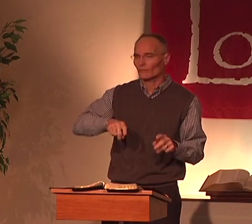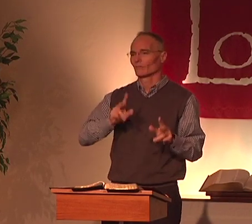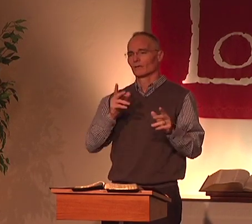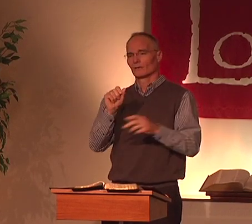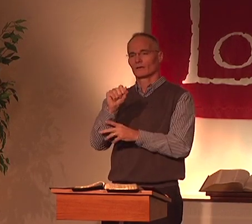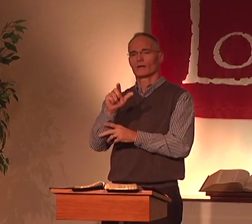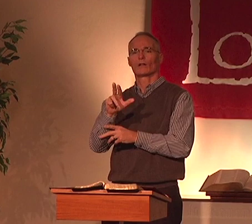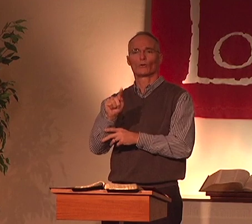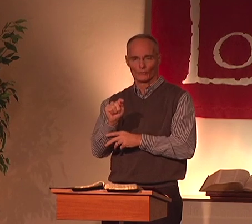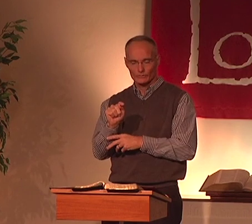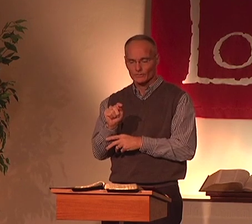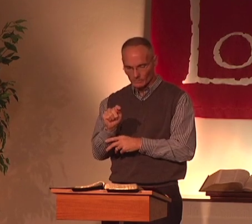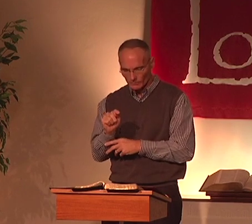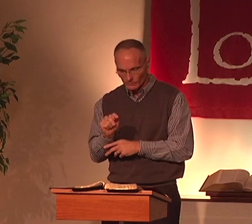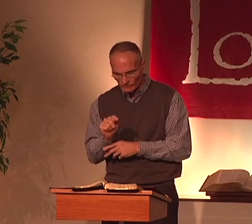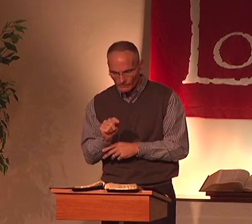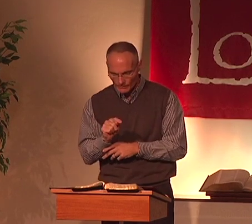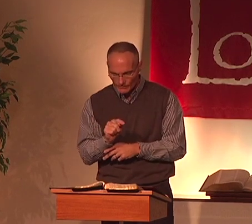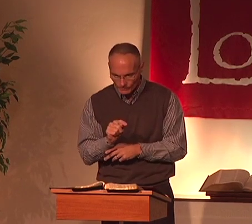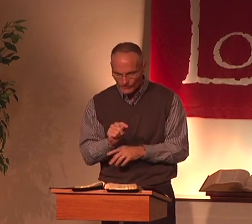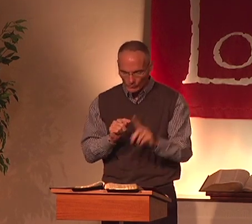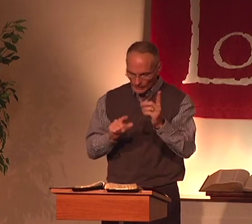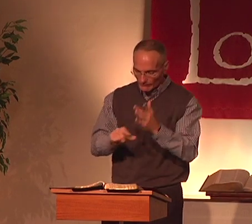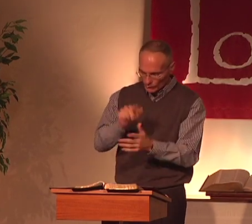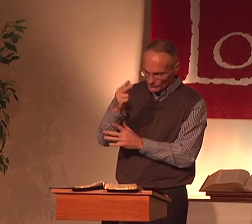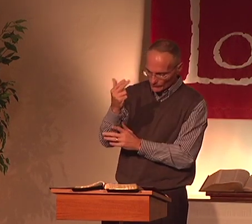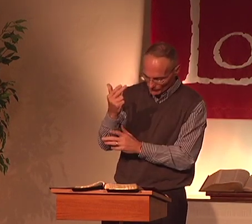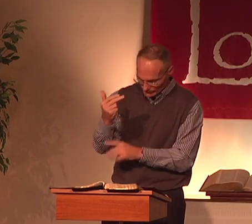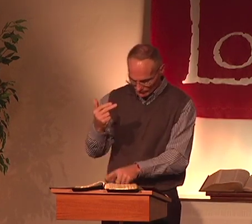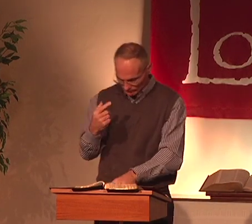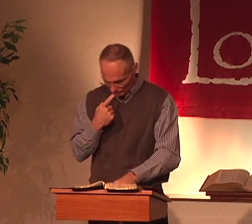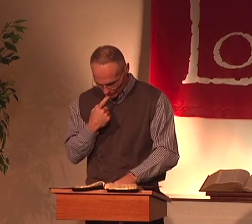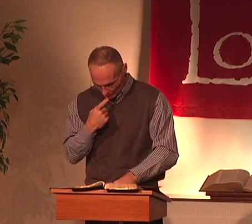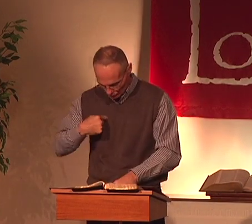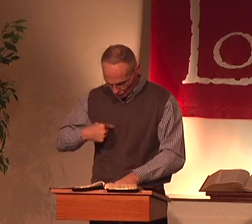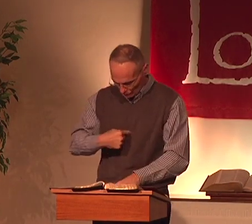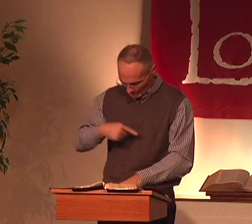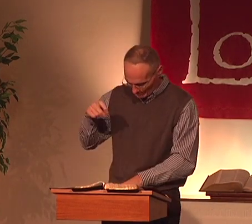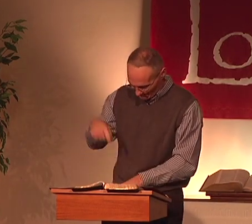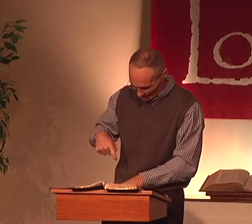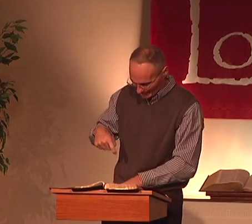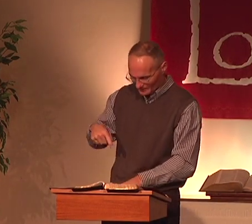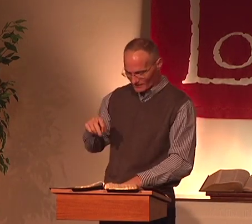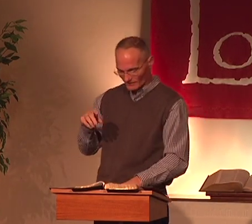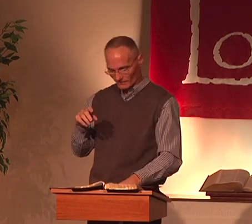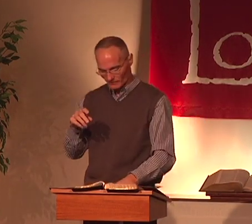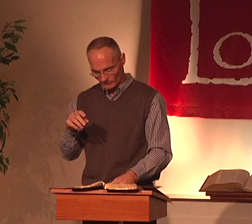We have to be alert So then verse 13 says We must